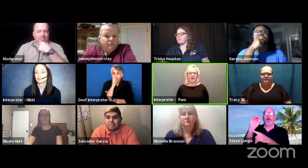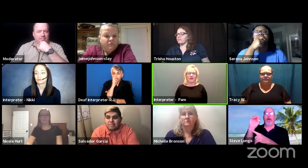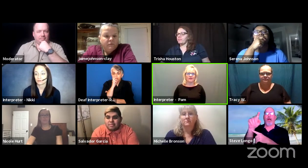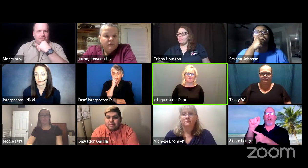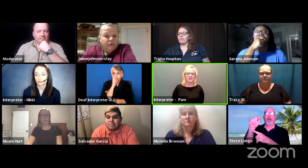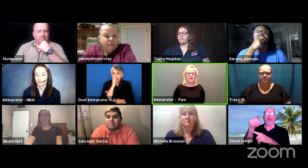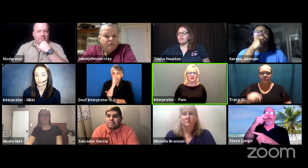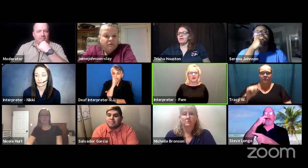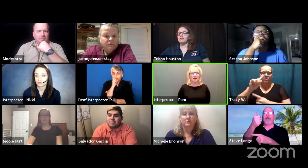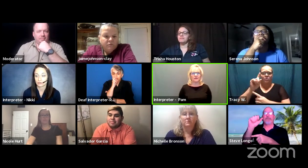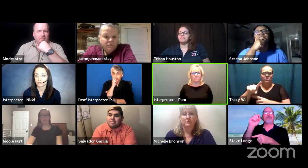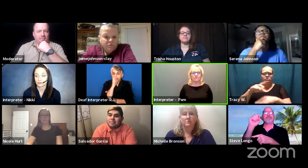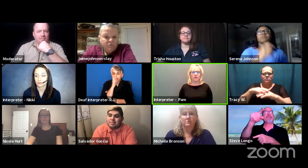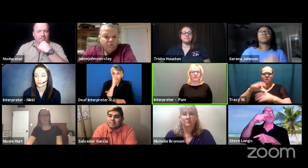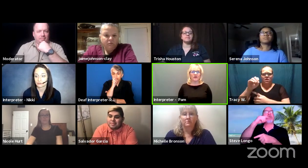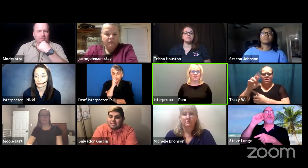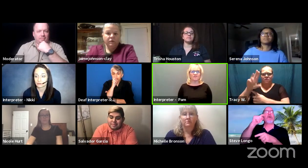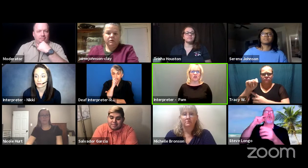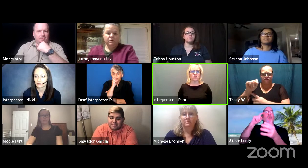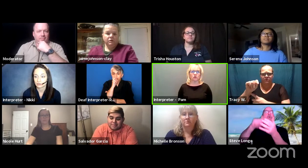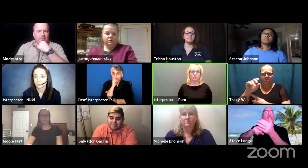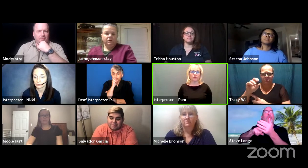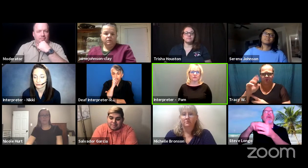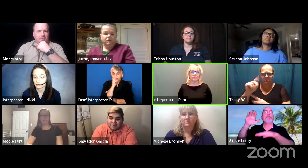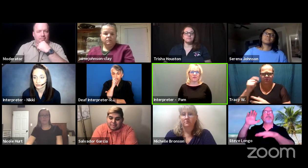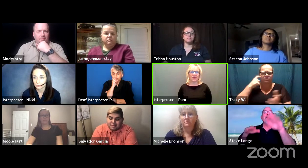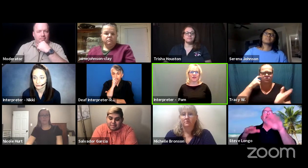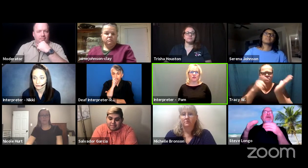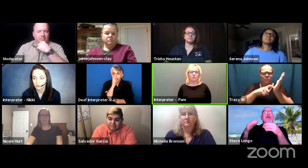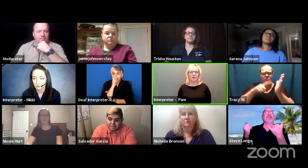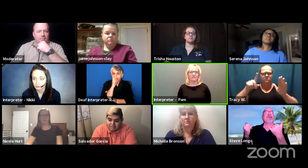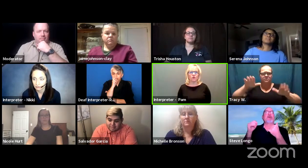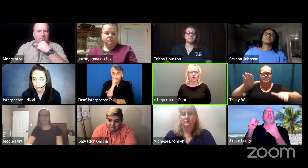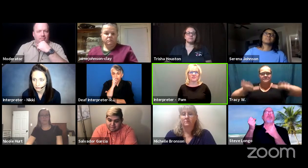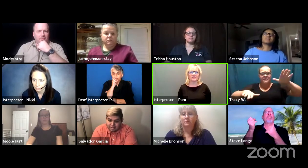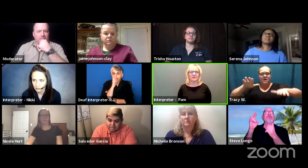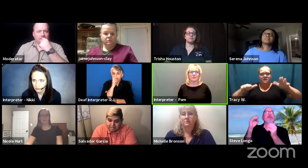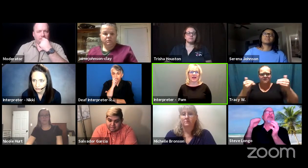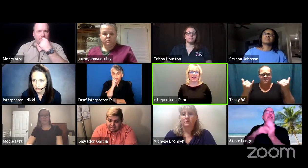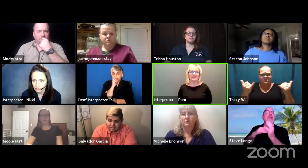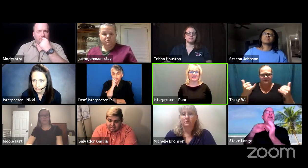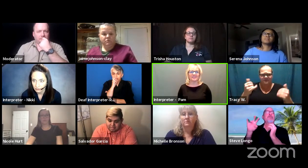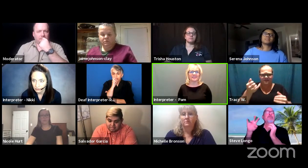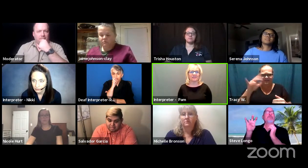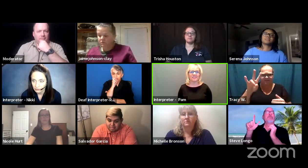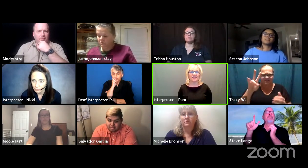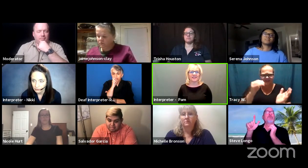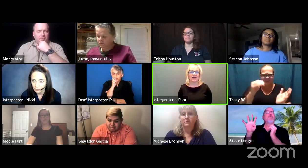Okay. For the month of October, you may have noticed the balance,